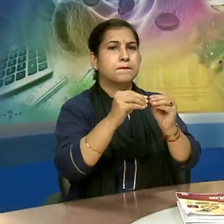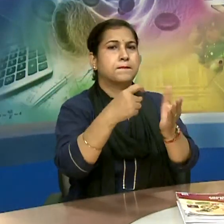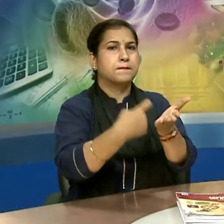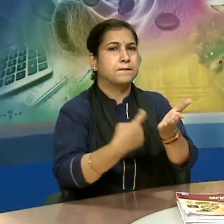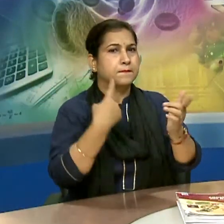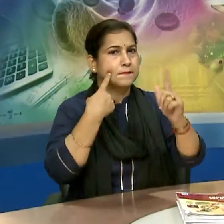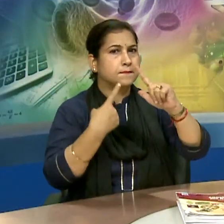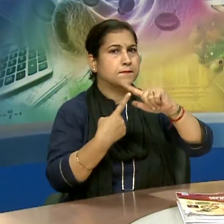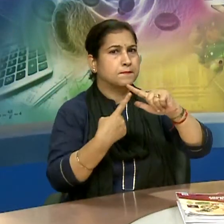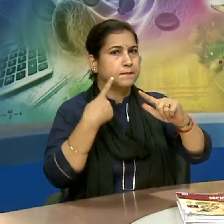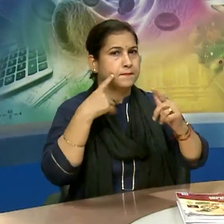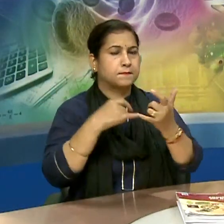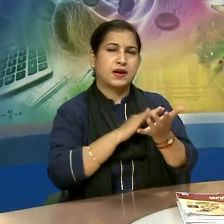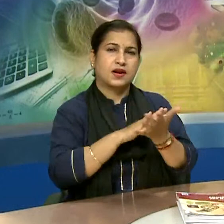period.